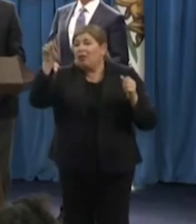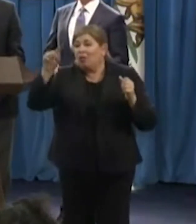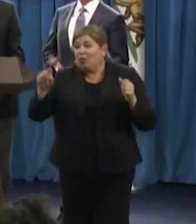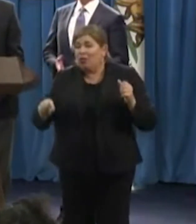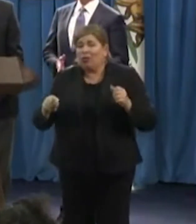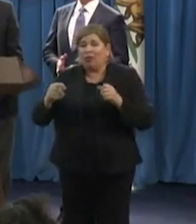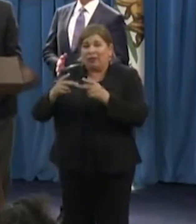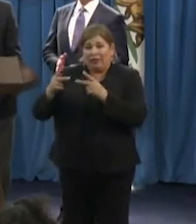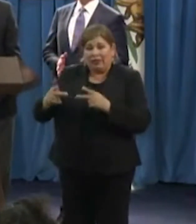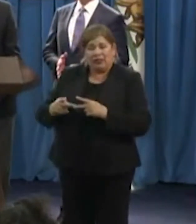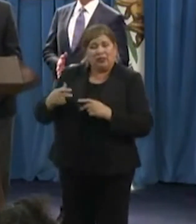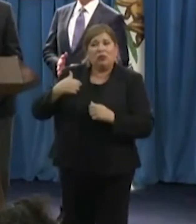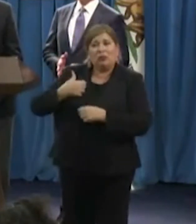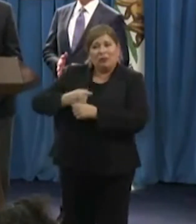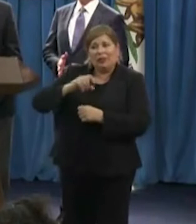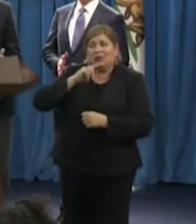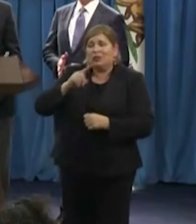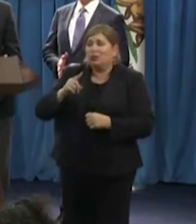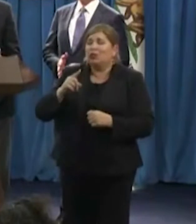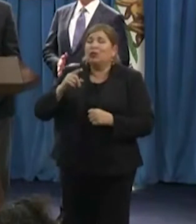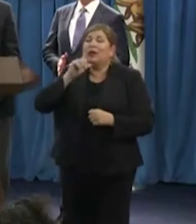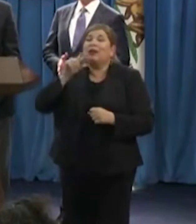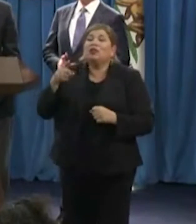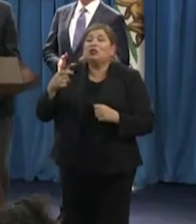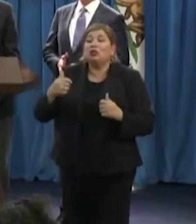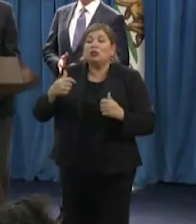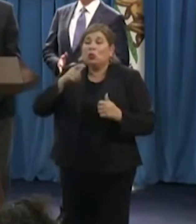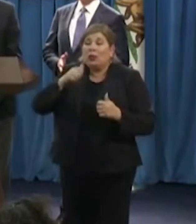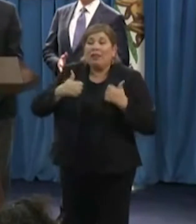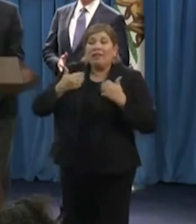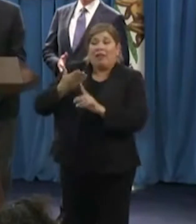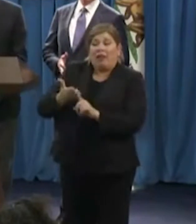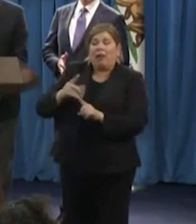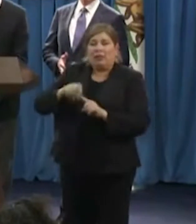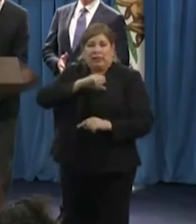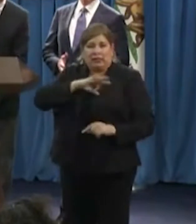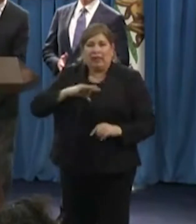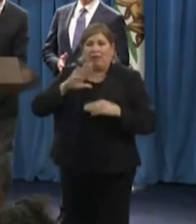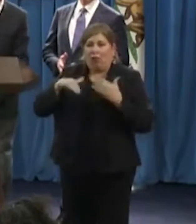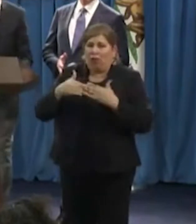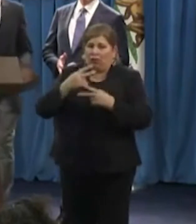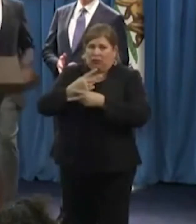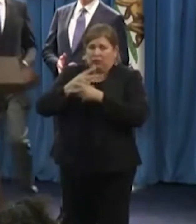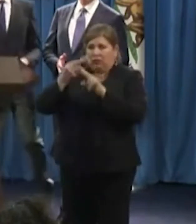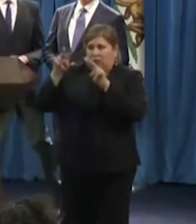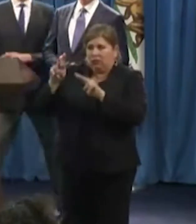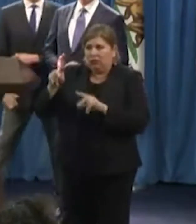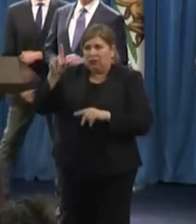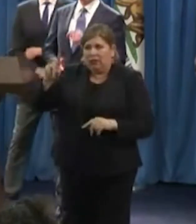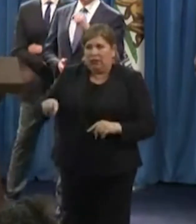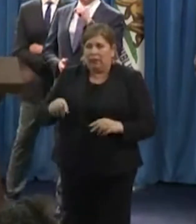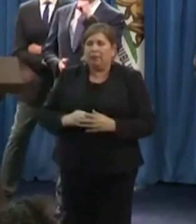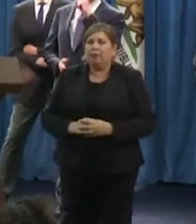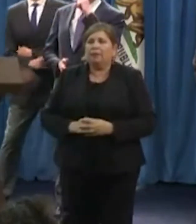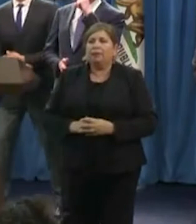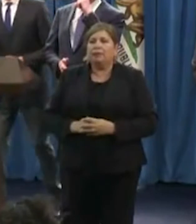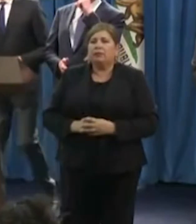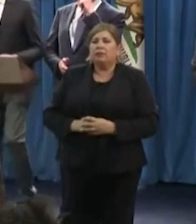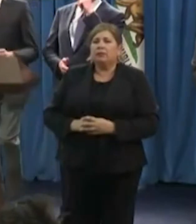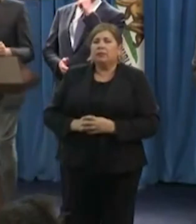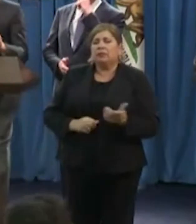very vigilant in making sure that not just residents but staff are given the attention that they need. So why only test people if they show